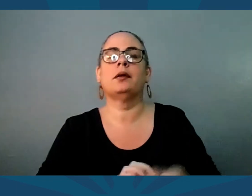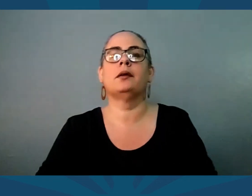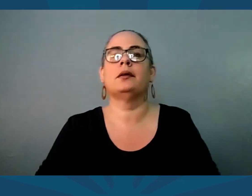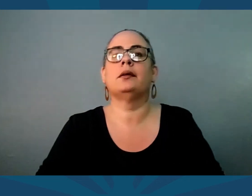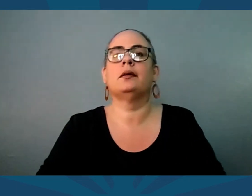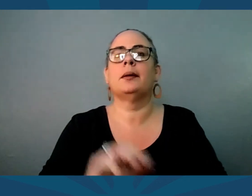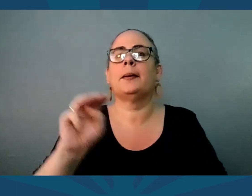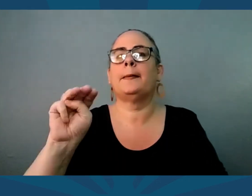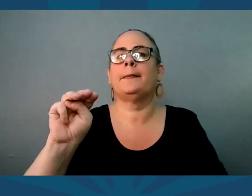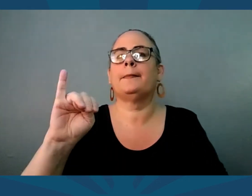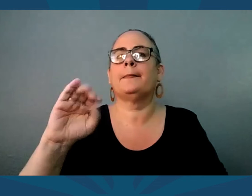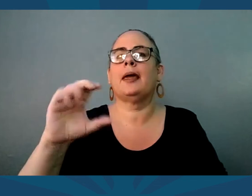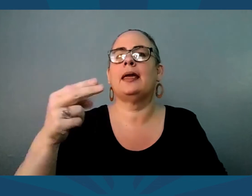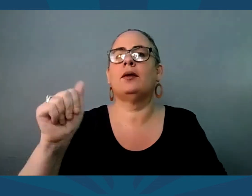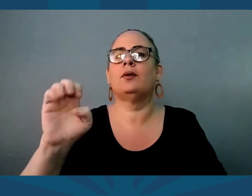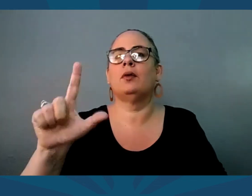Navajo,